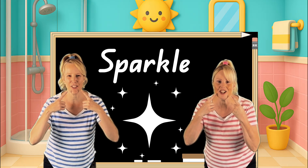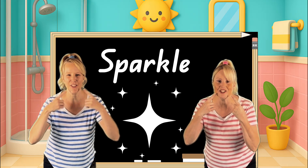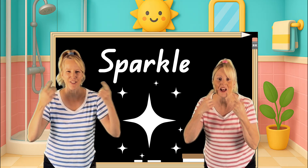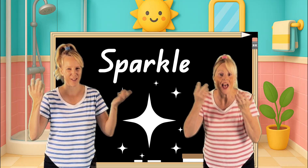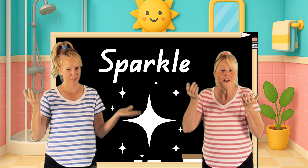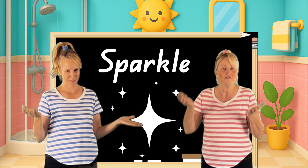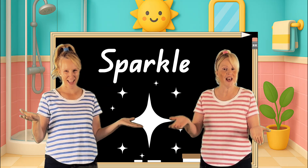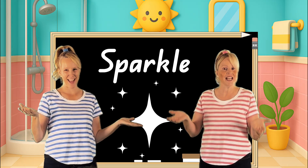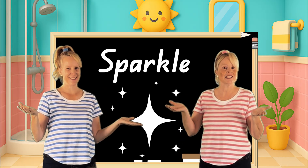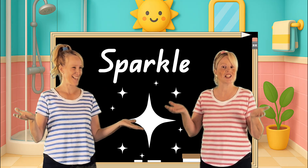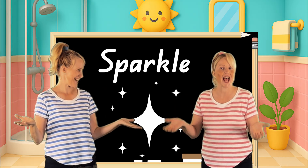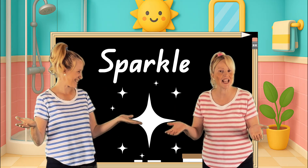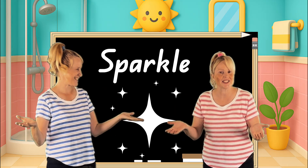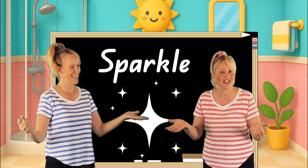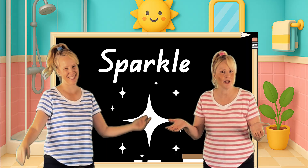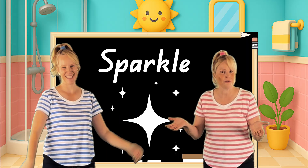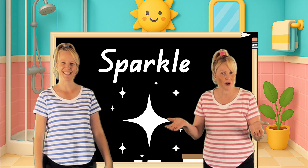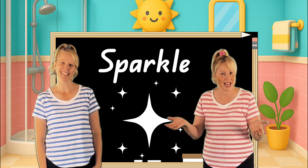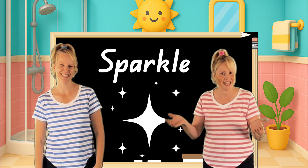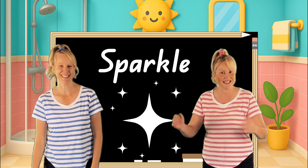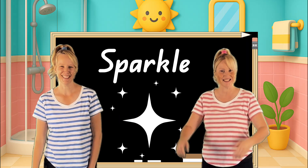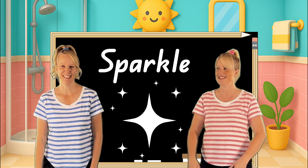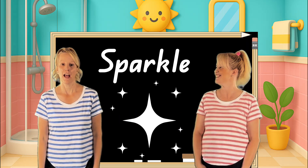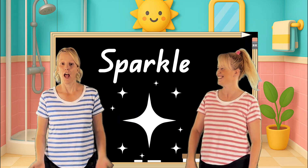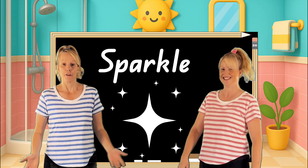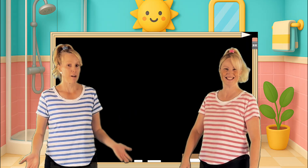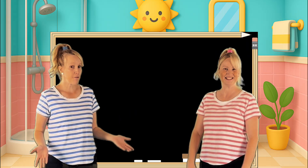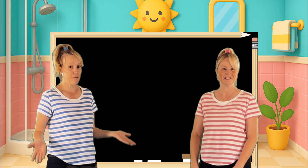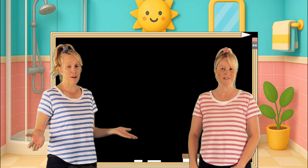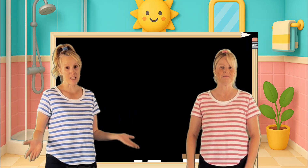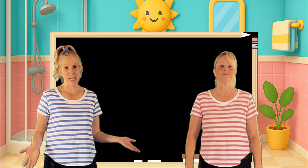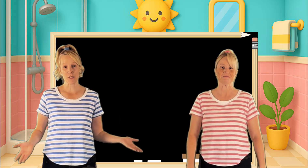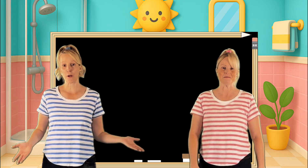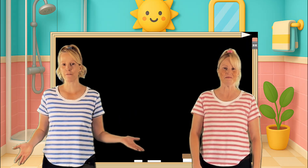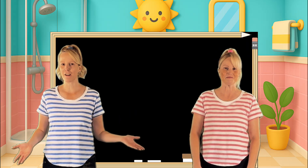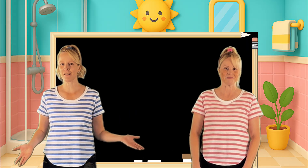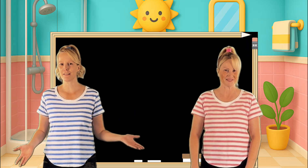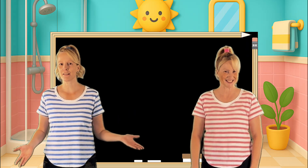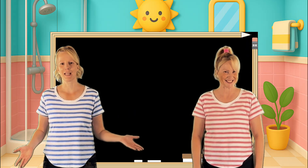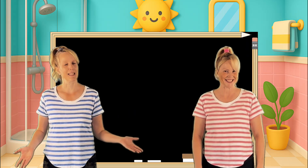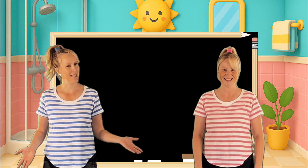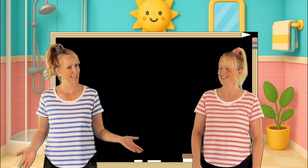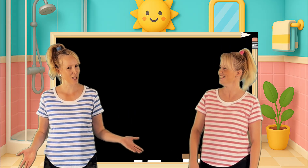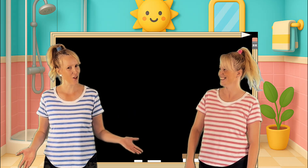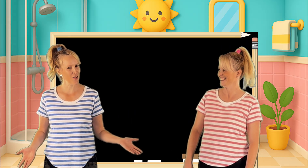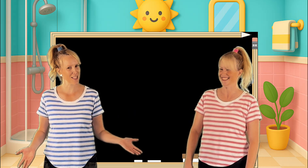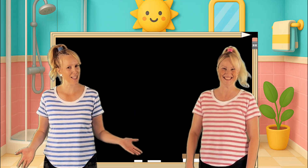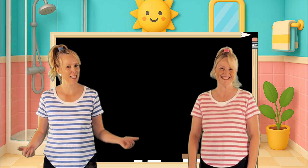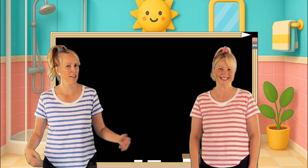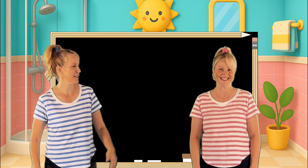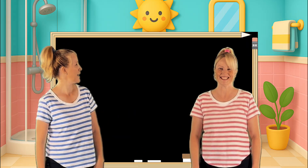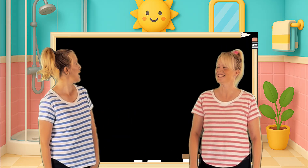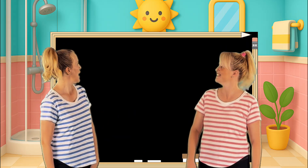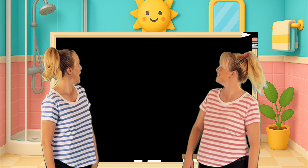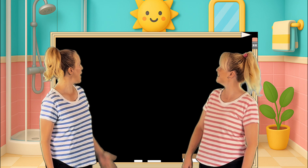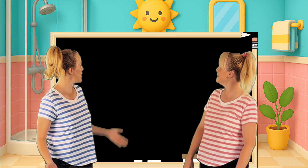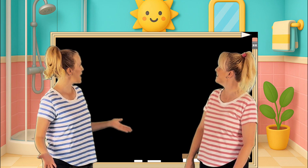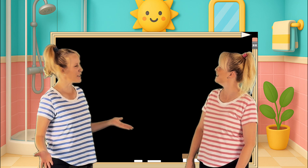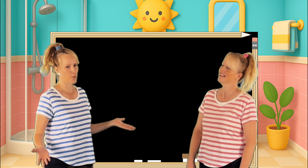Sparkle. Fantastic, friends. Ready for our next word, friends? Listen closely. Our next word